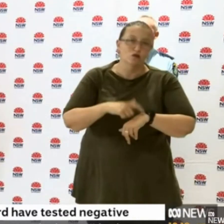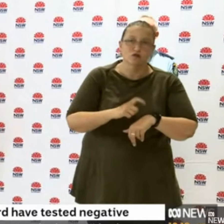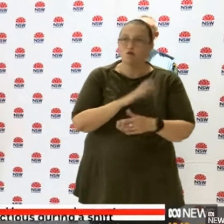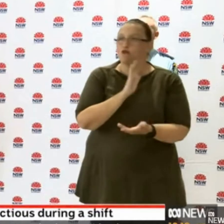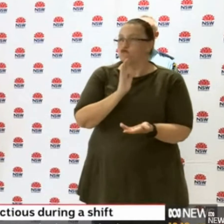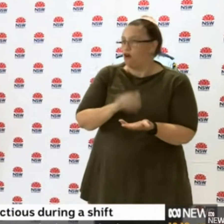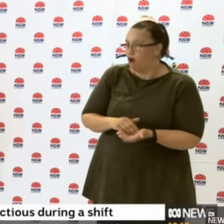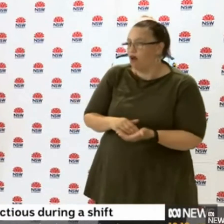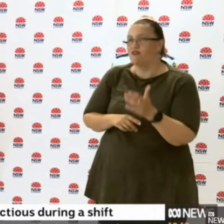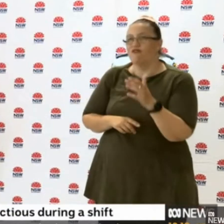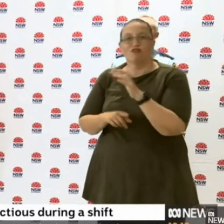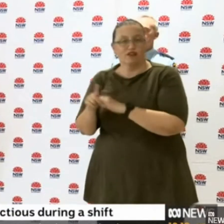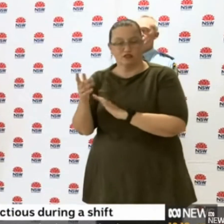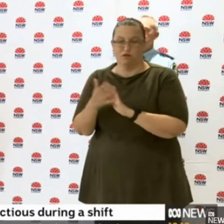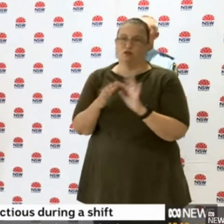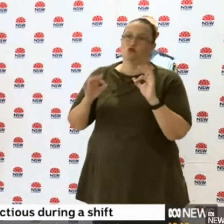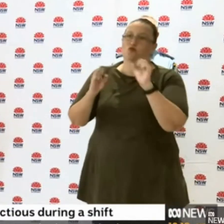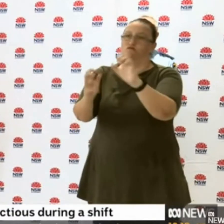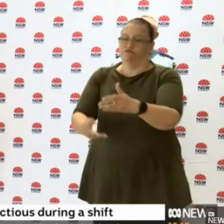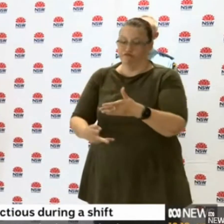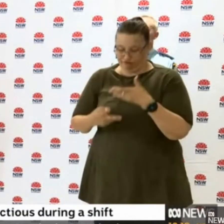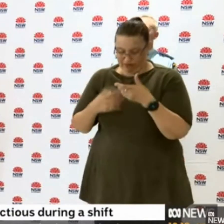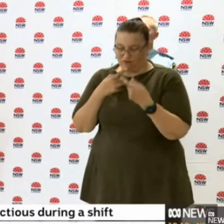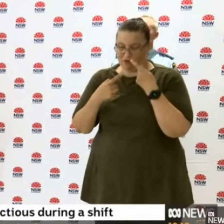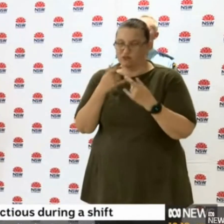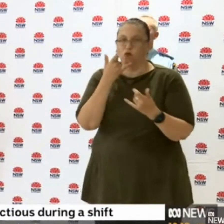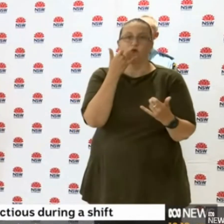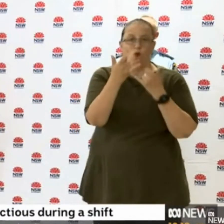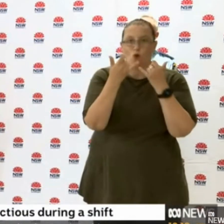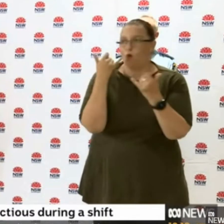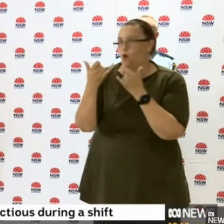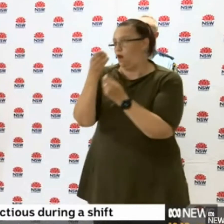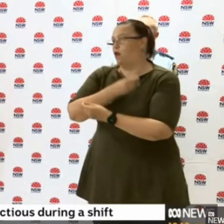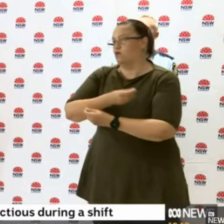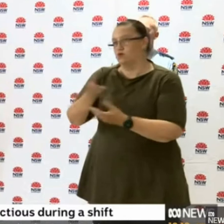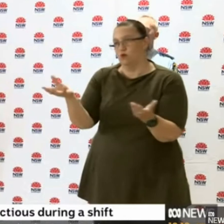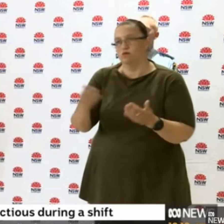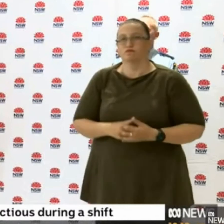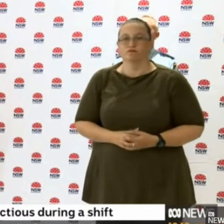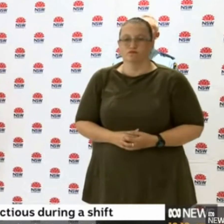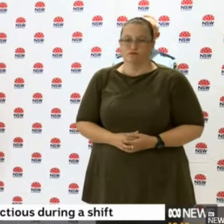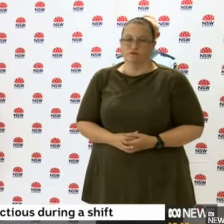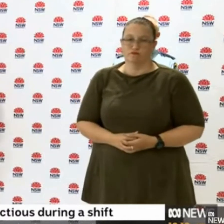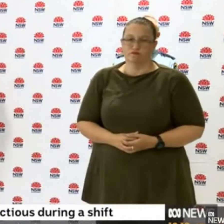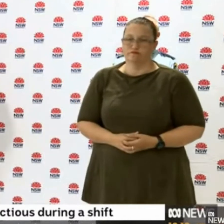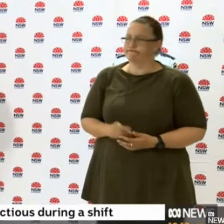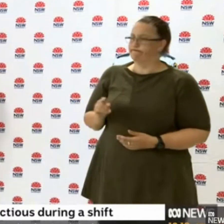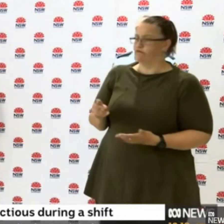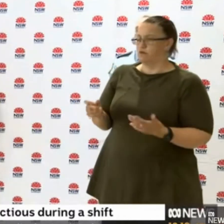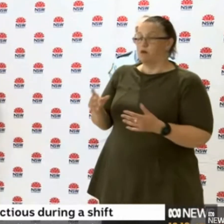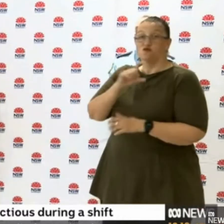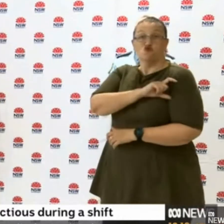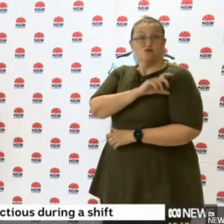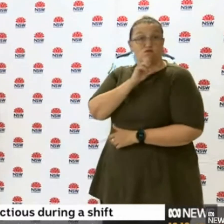they will be followed up by a phone call, so that information's gone out to those individuals. In terms of the source investigation, what we're